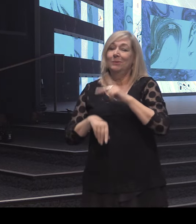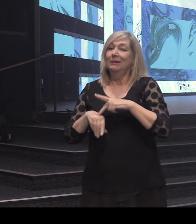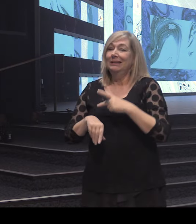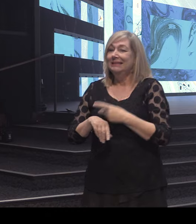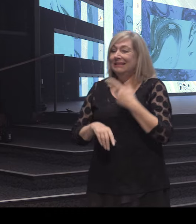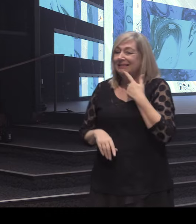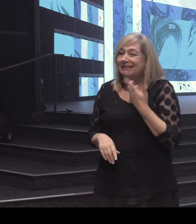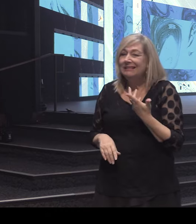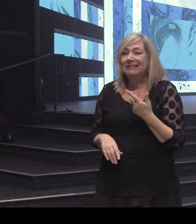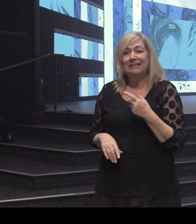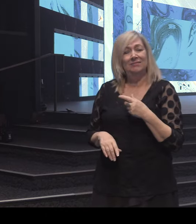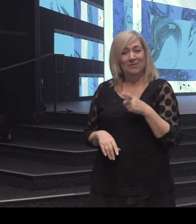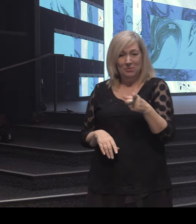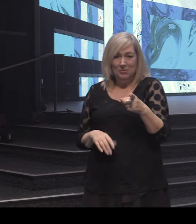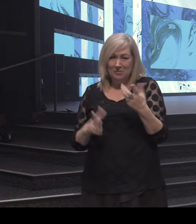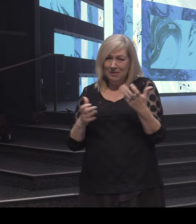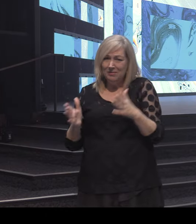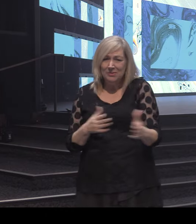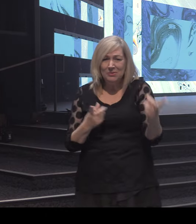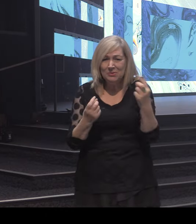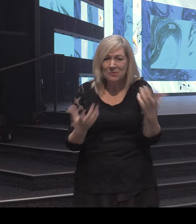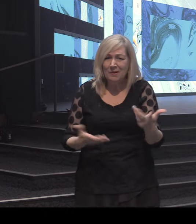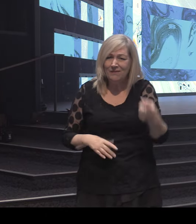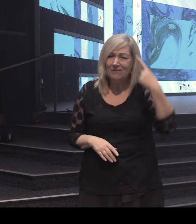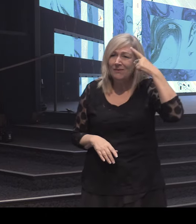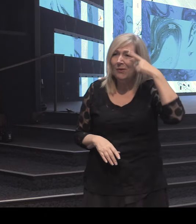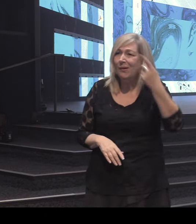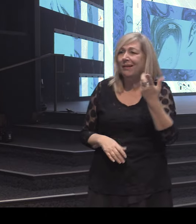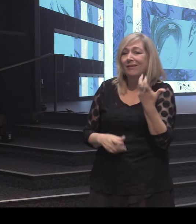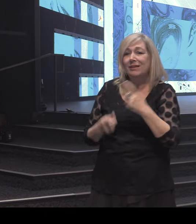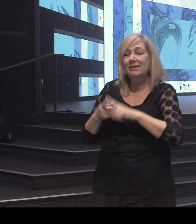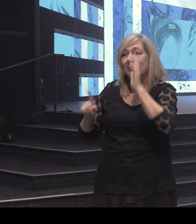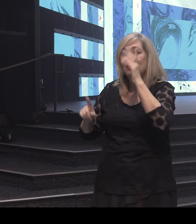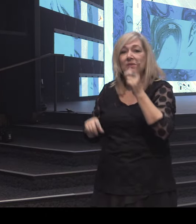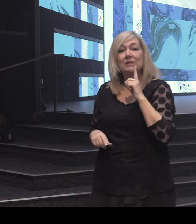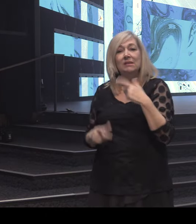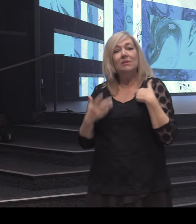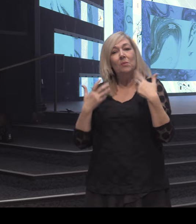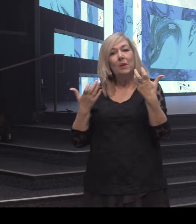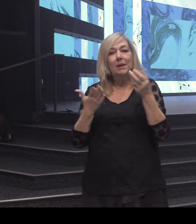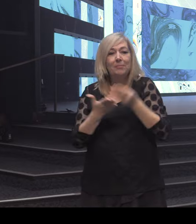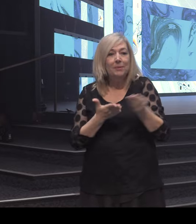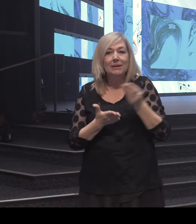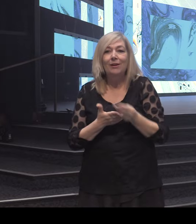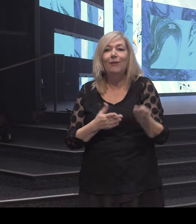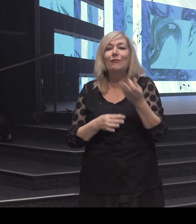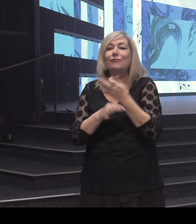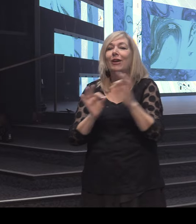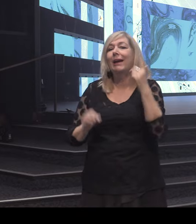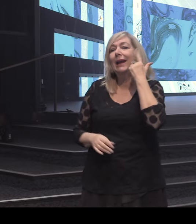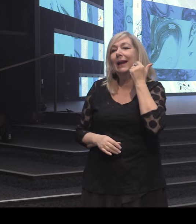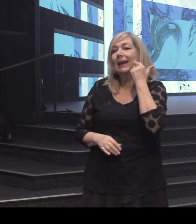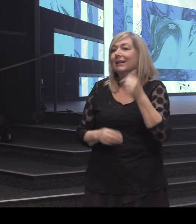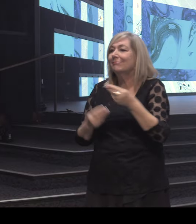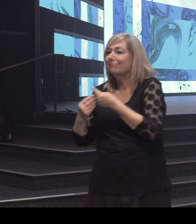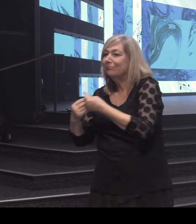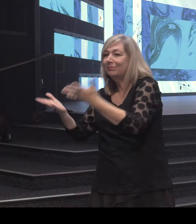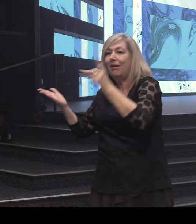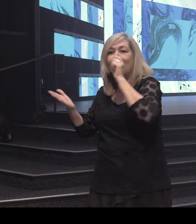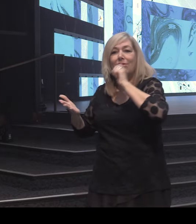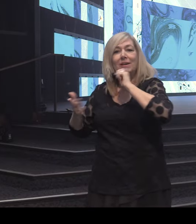now and said, what do you want to do? And Rahel said, I want to buy and hand out free lollipops to each and